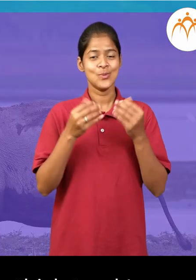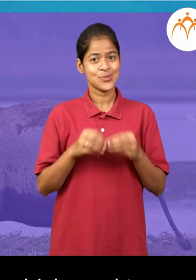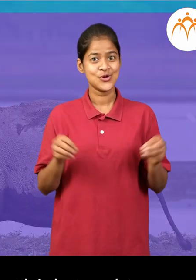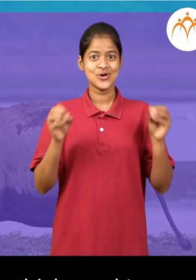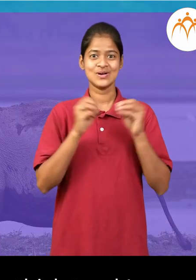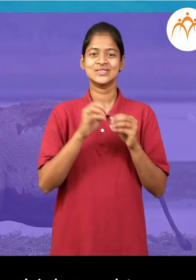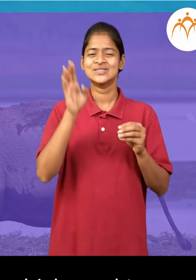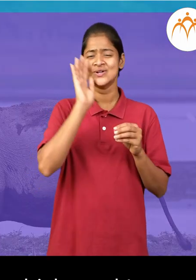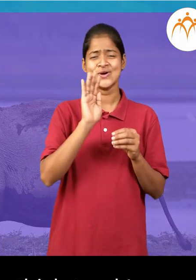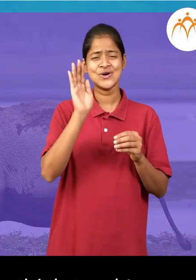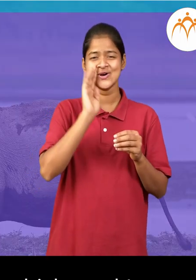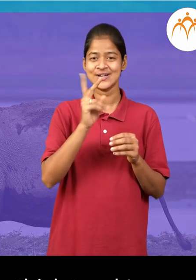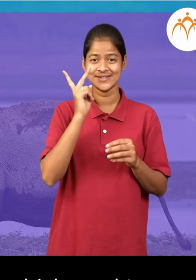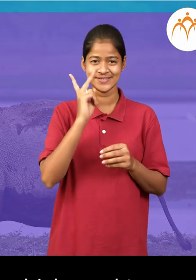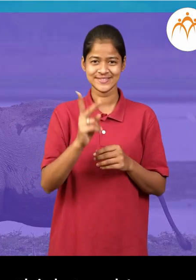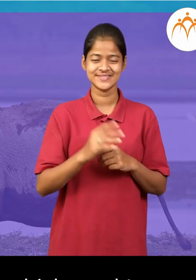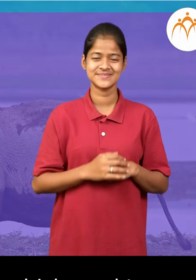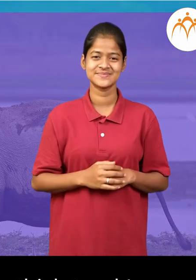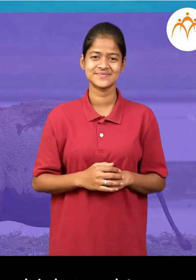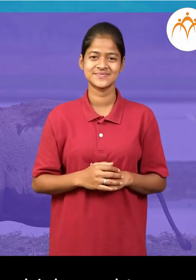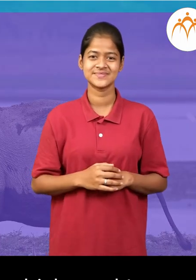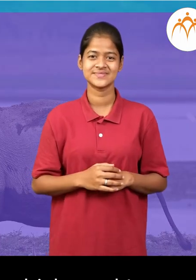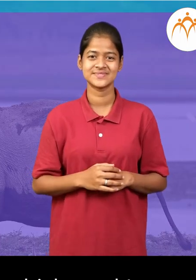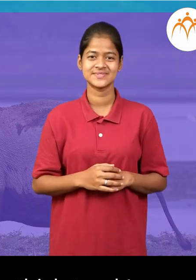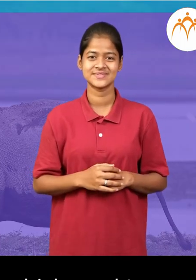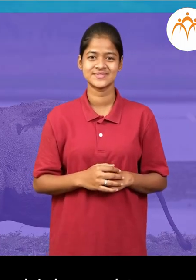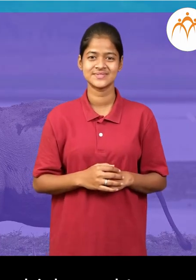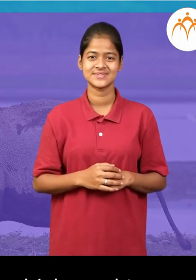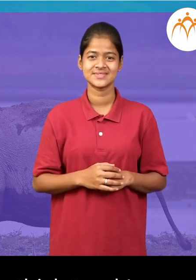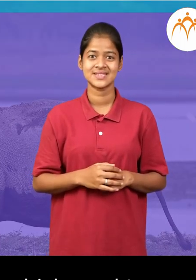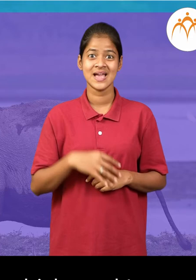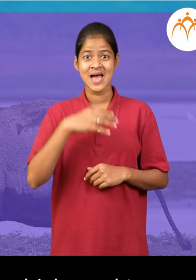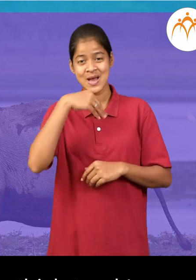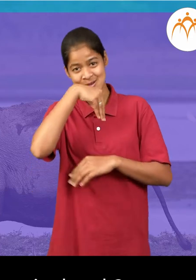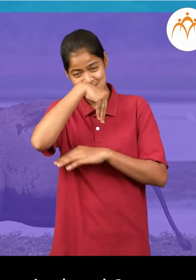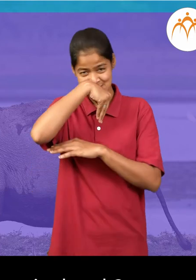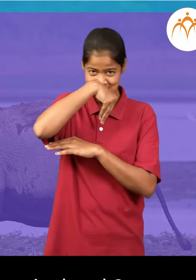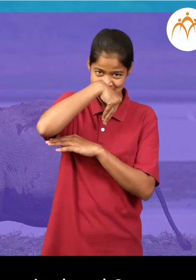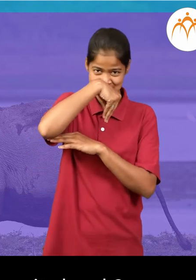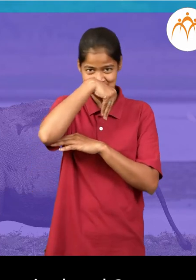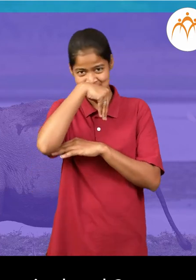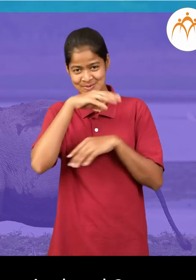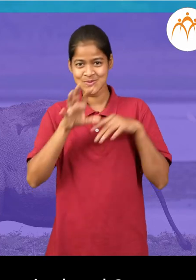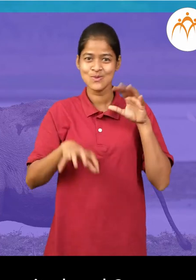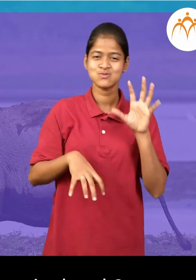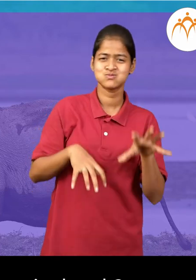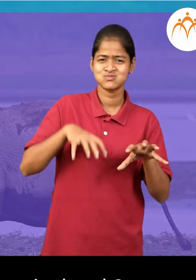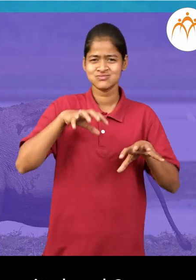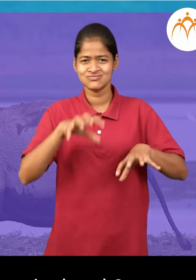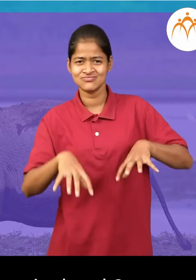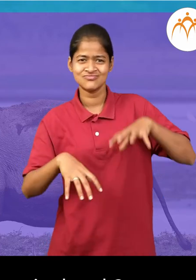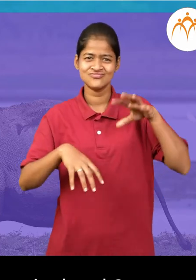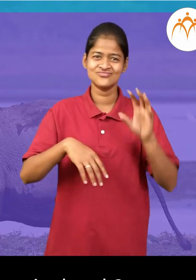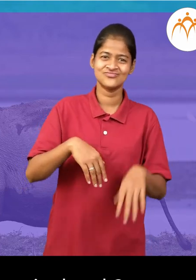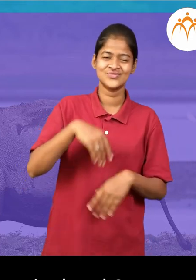Elephant shows off long, thick trunk. How much cold drink has it